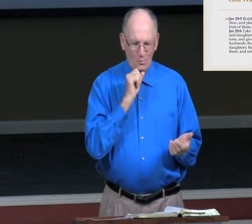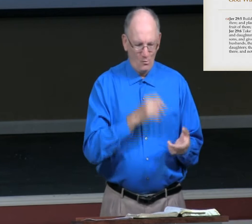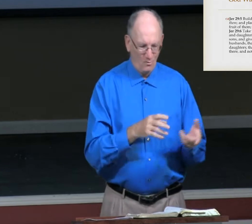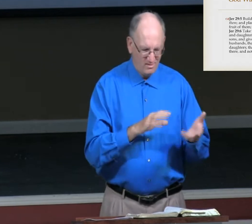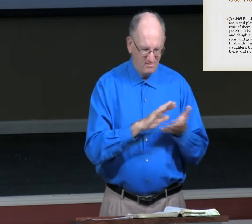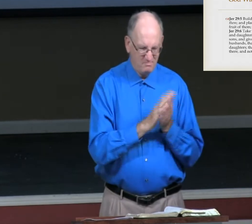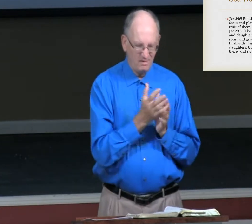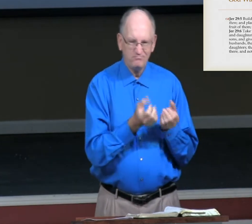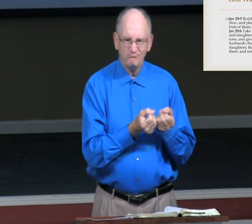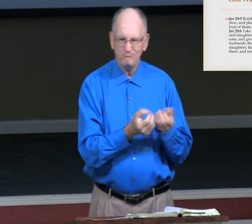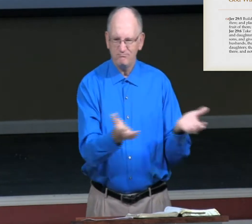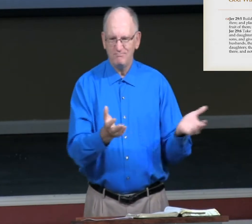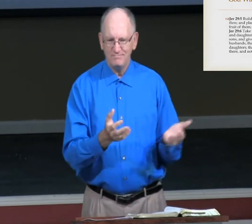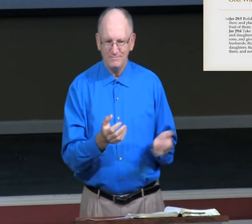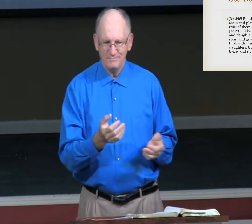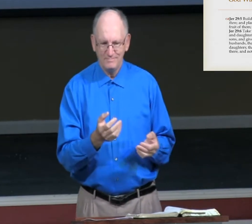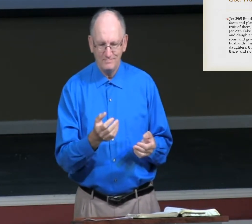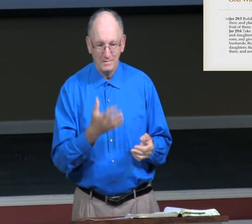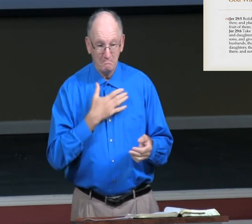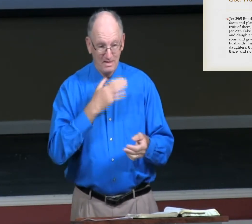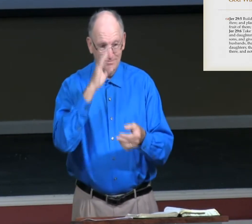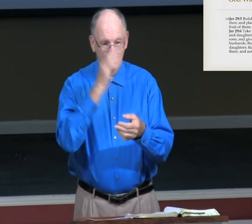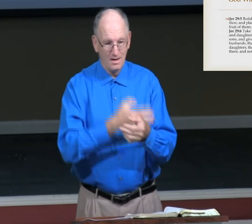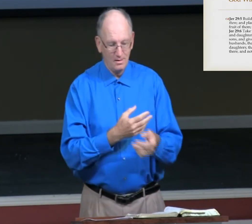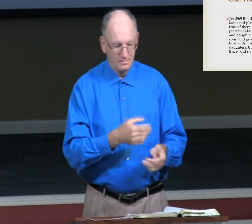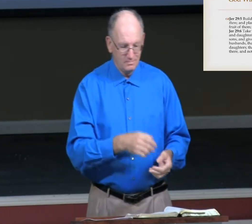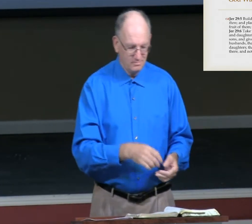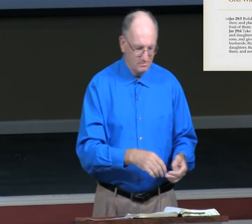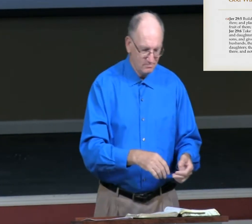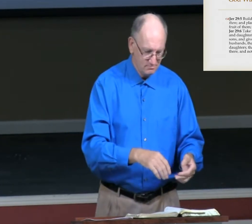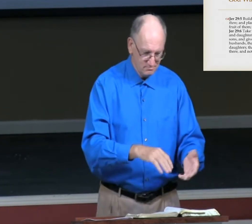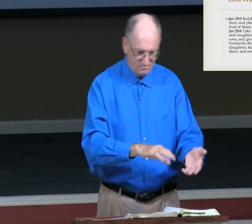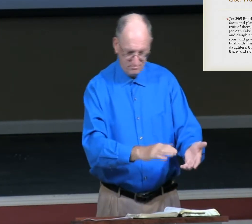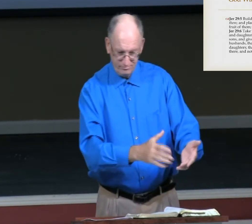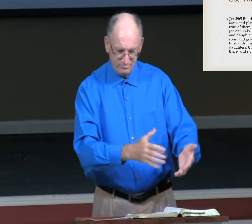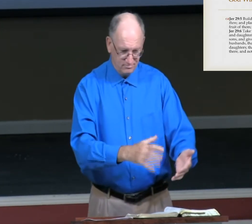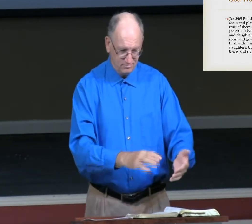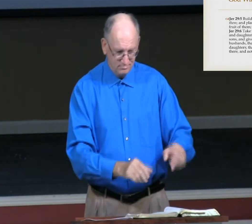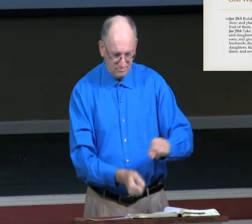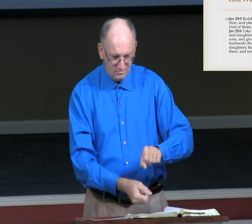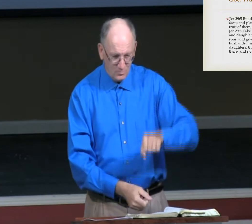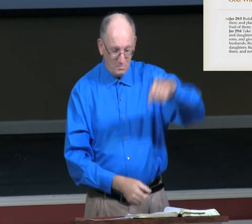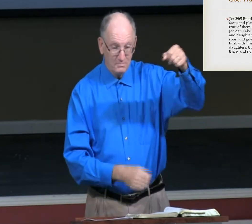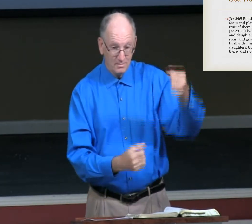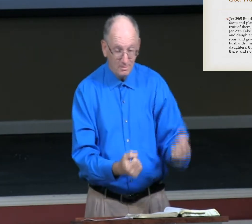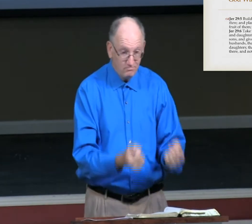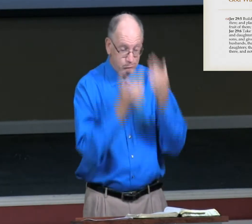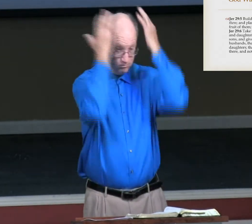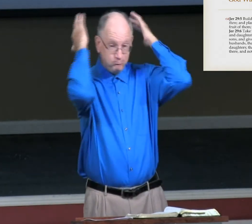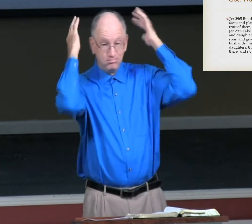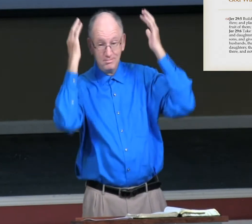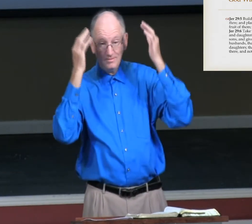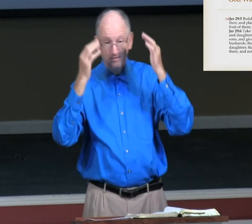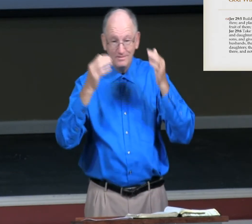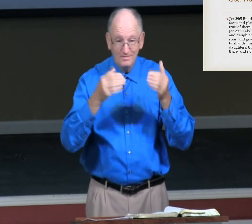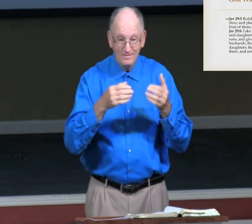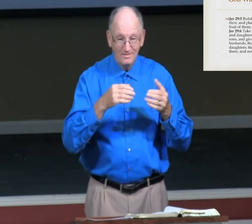I had this old grill that's worn out, and my son, he was cooking on the grill. When he opened it up,